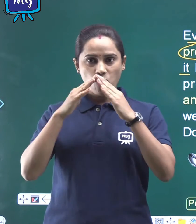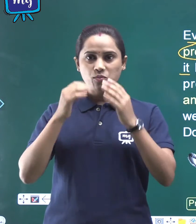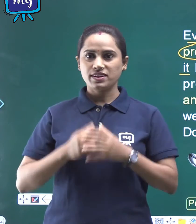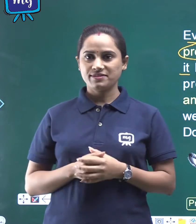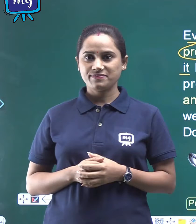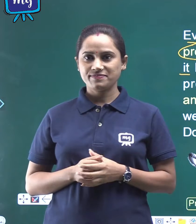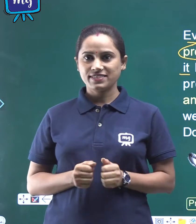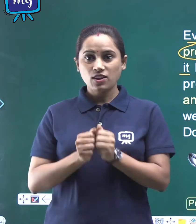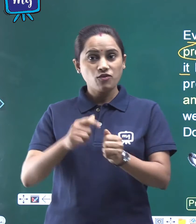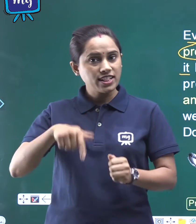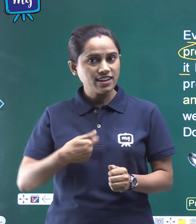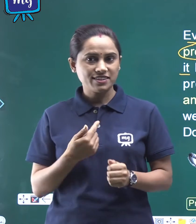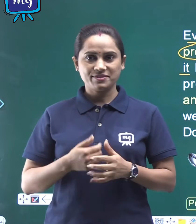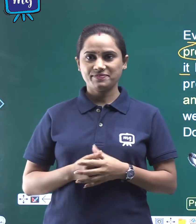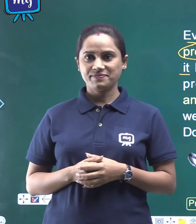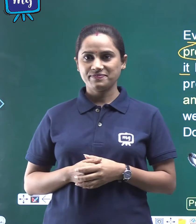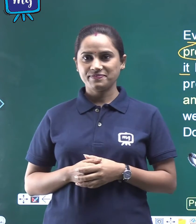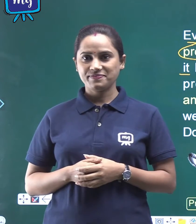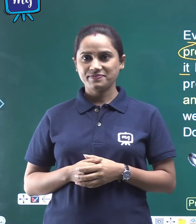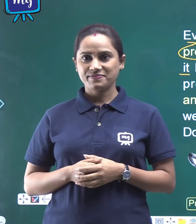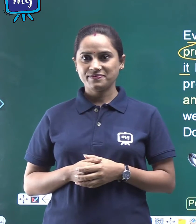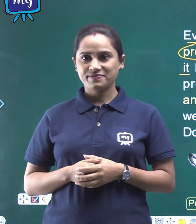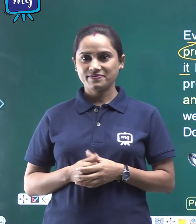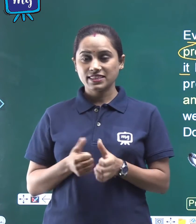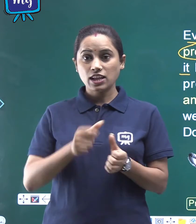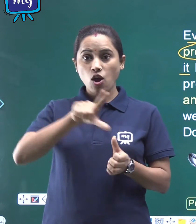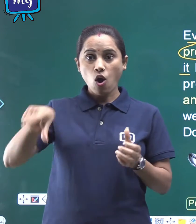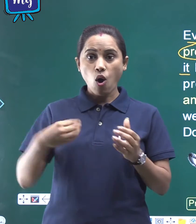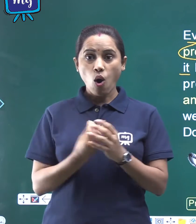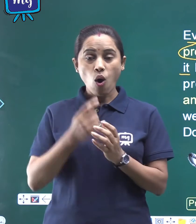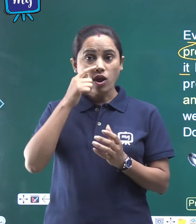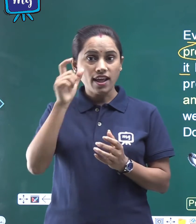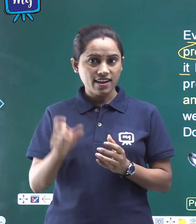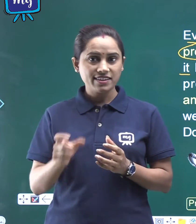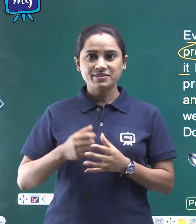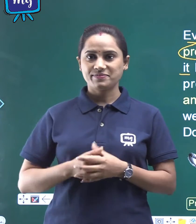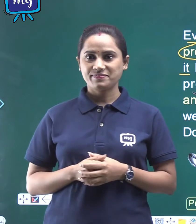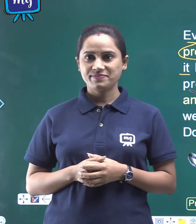home with her. All her